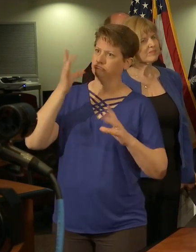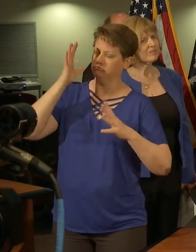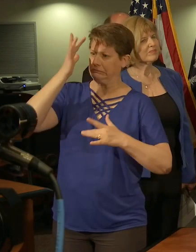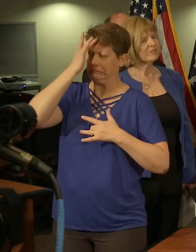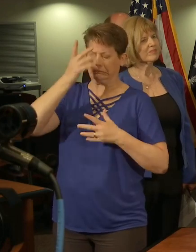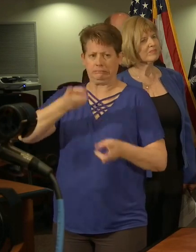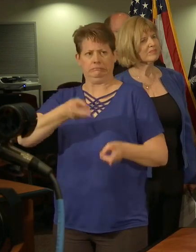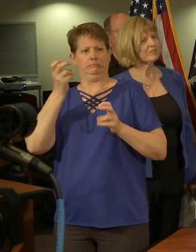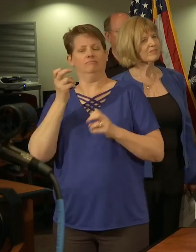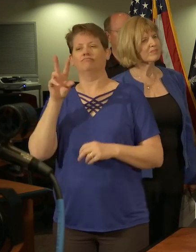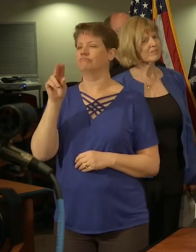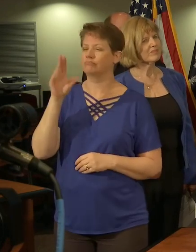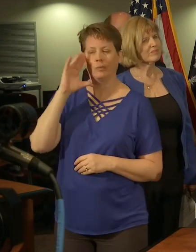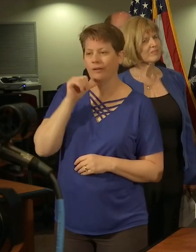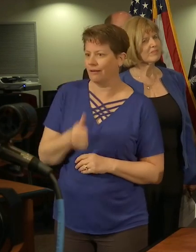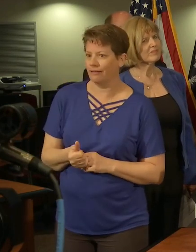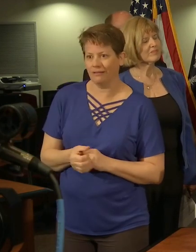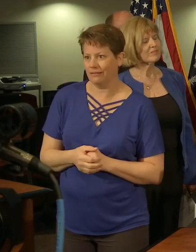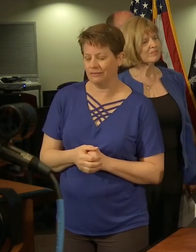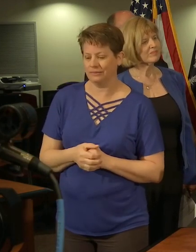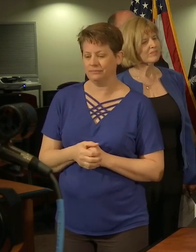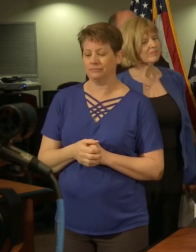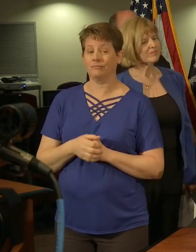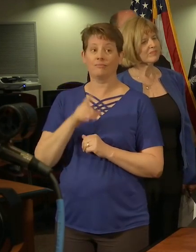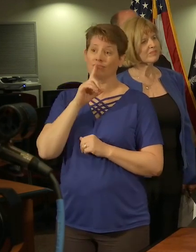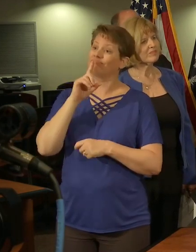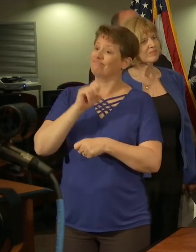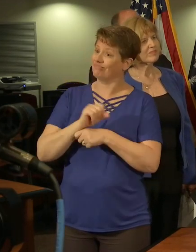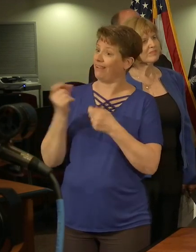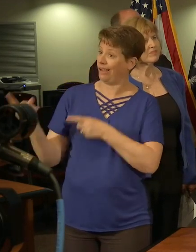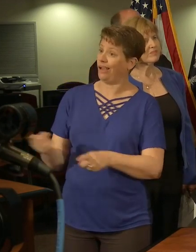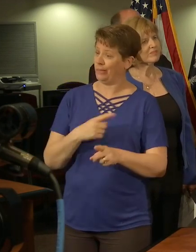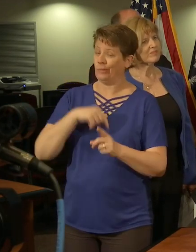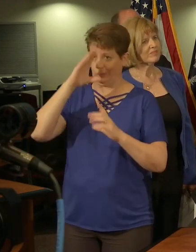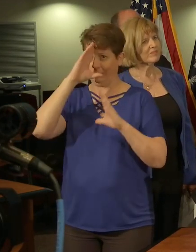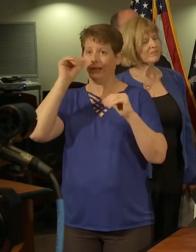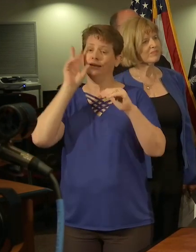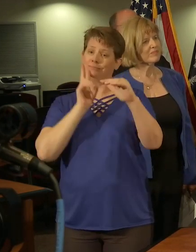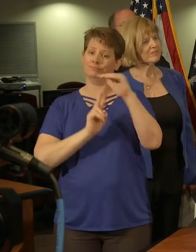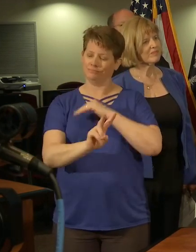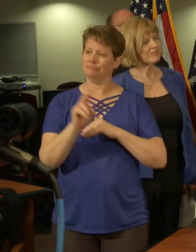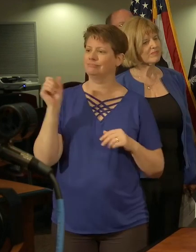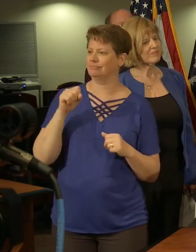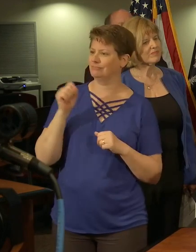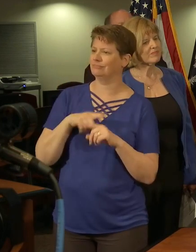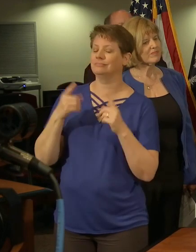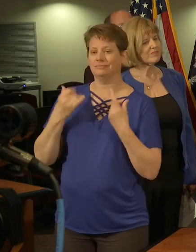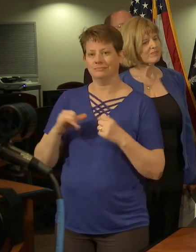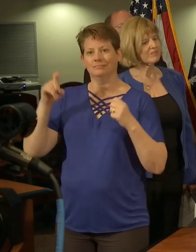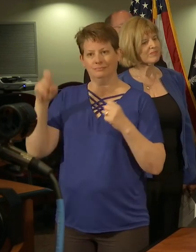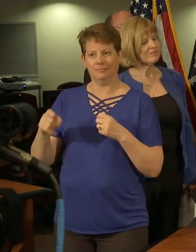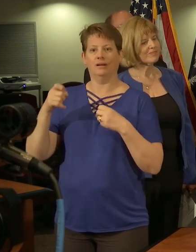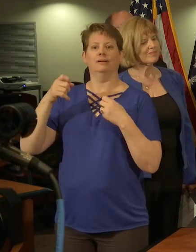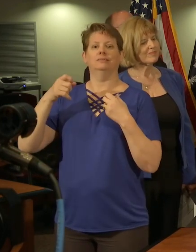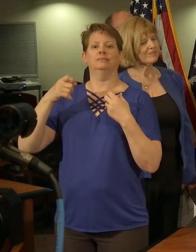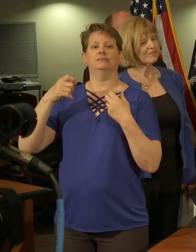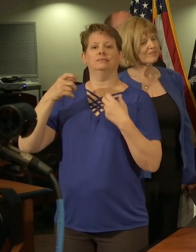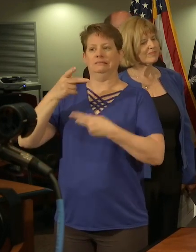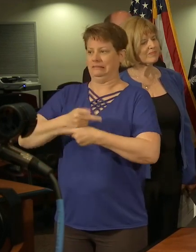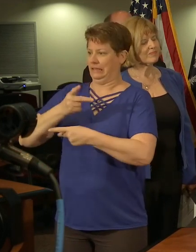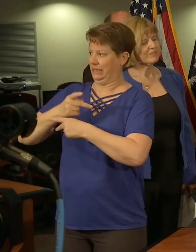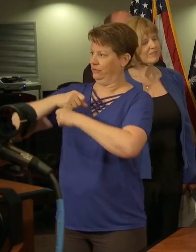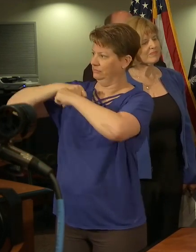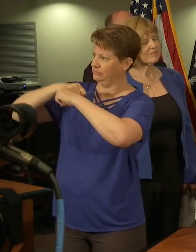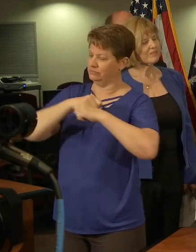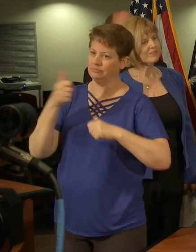illness. While this is occurring as we expected it to, we still must continue to practice measures to help safeguard